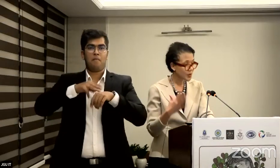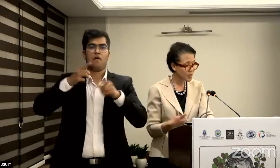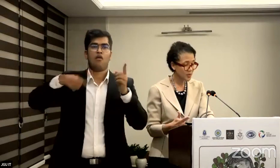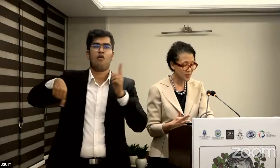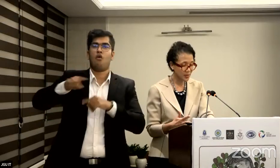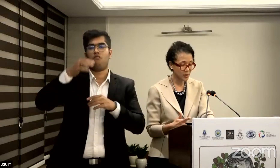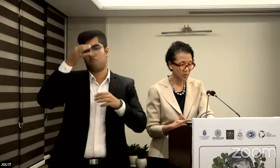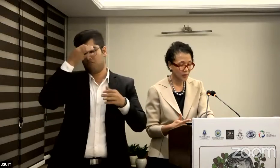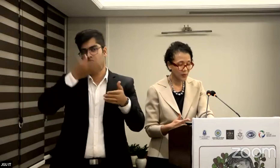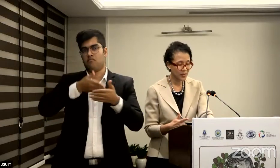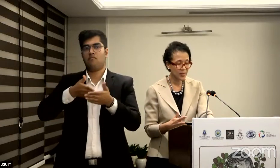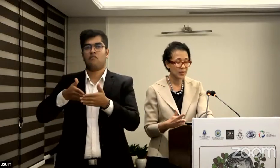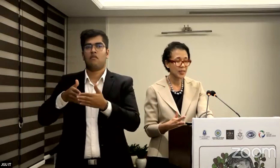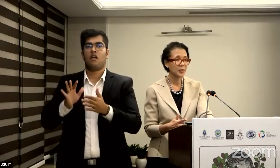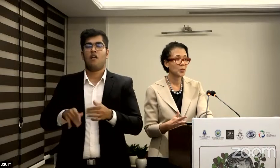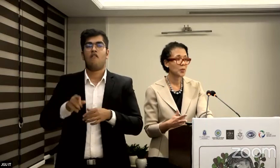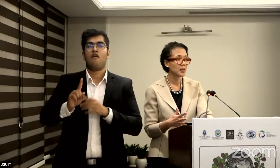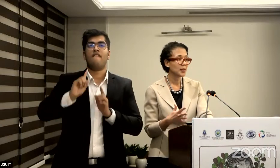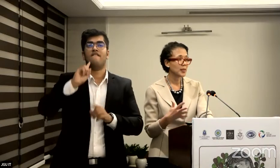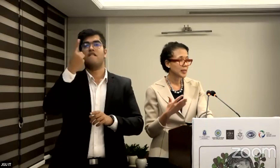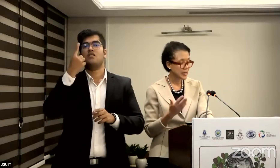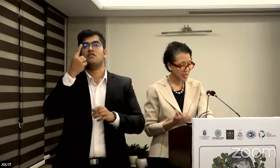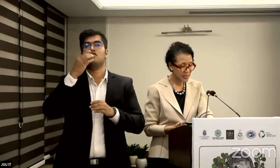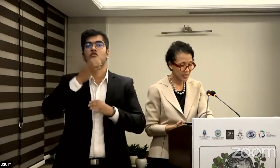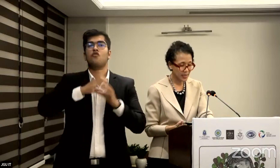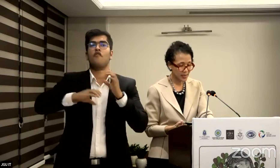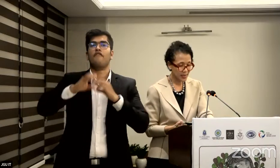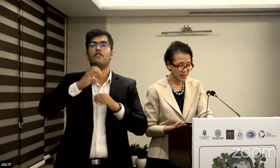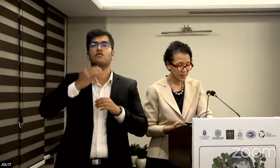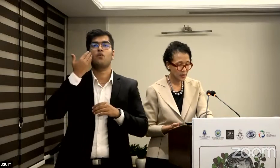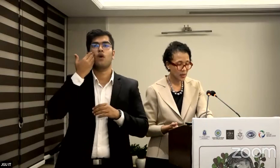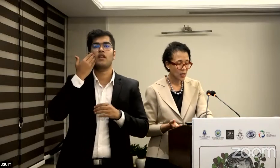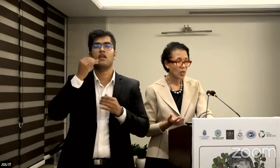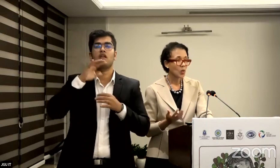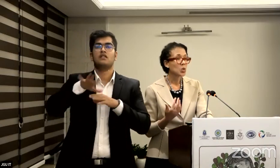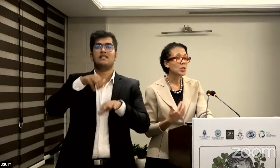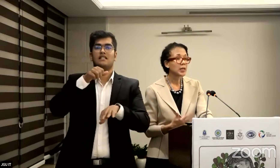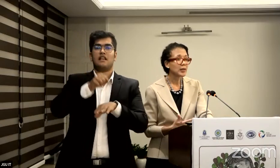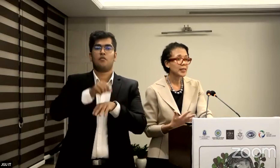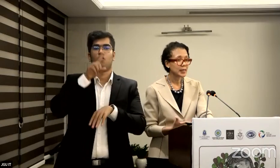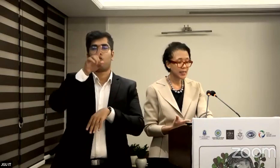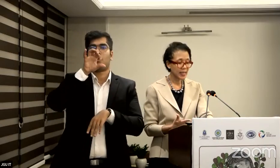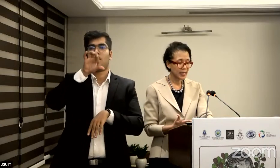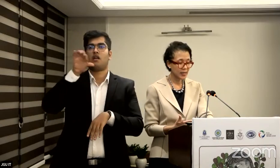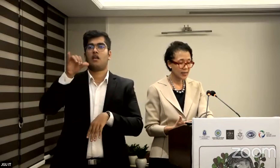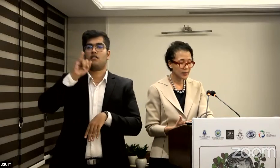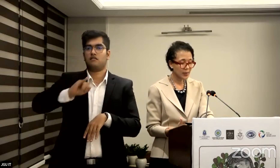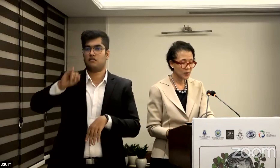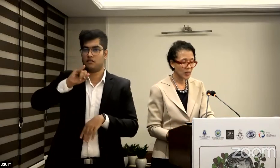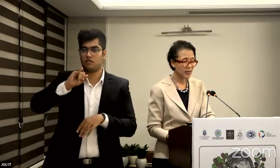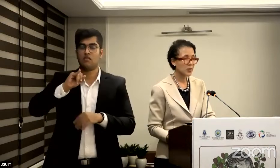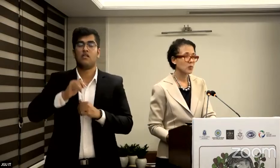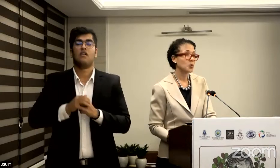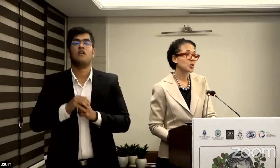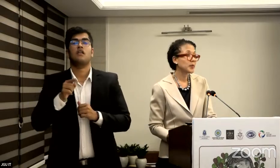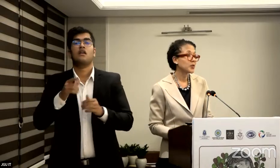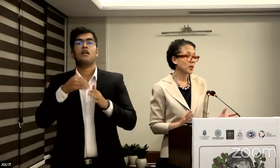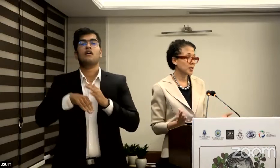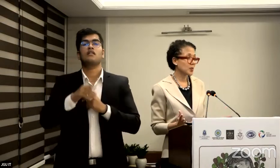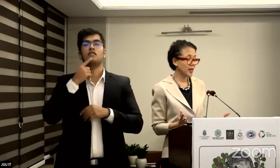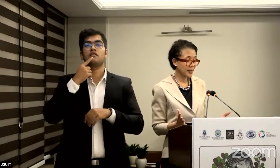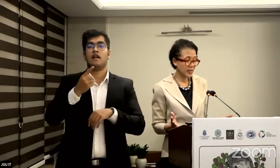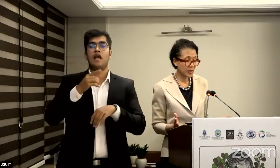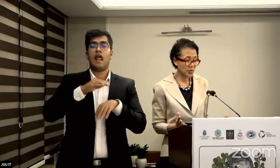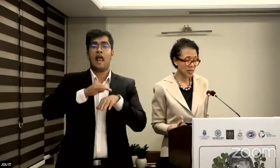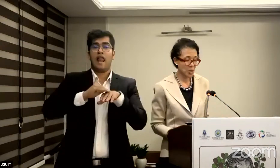very first ministerial conference in Singapore in 1996, which clearly delineated that labor rights were to be